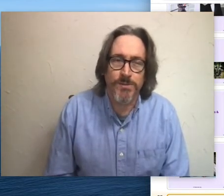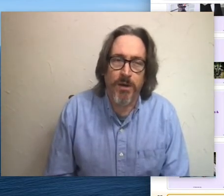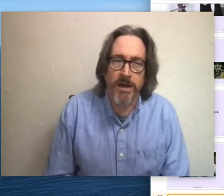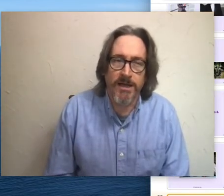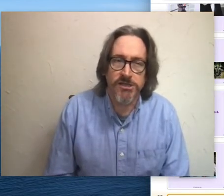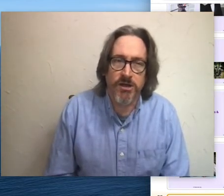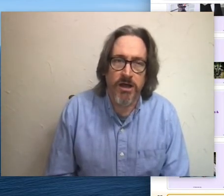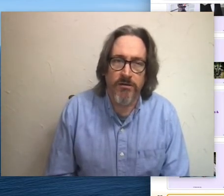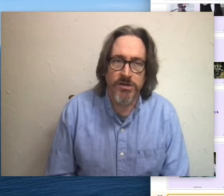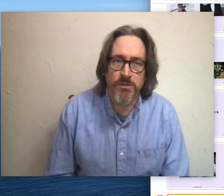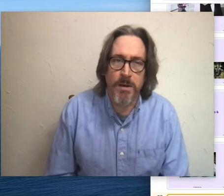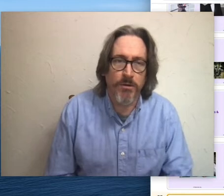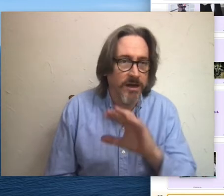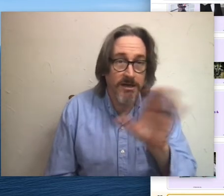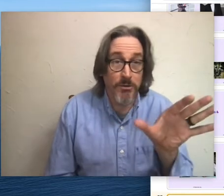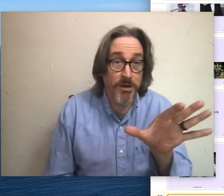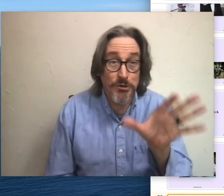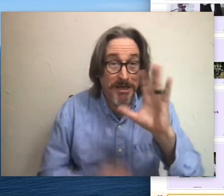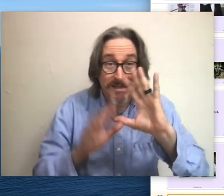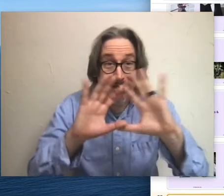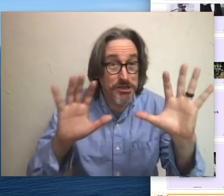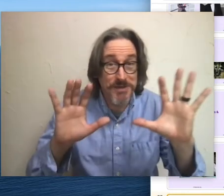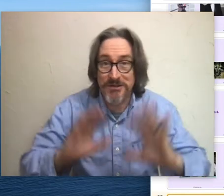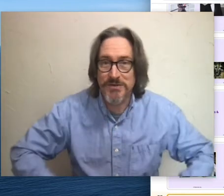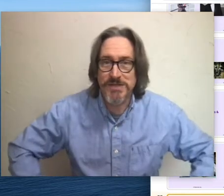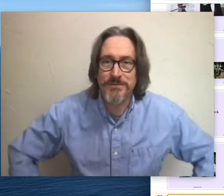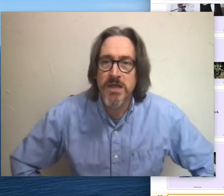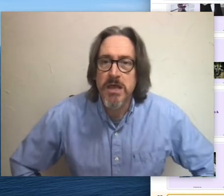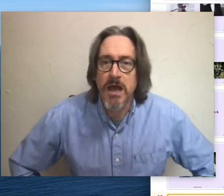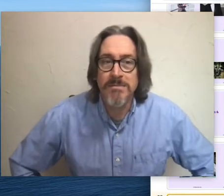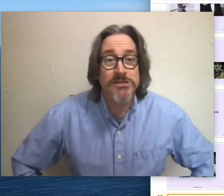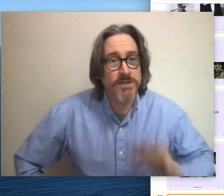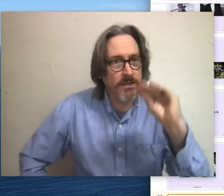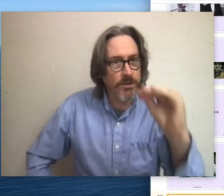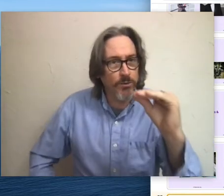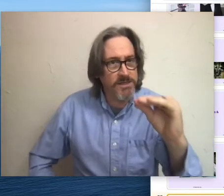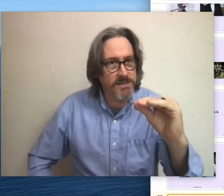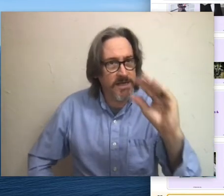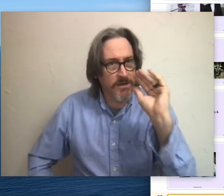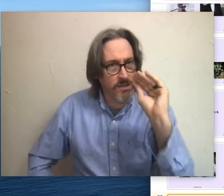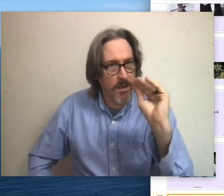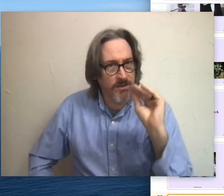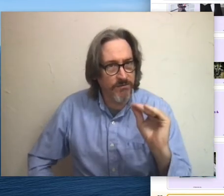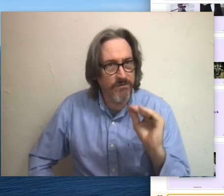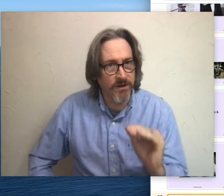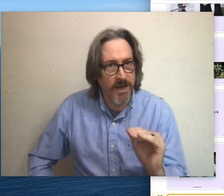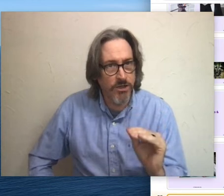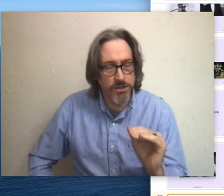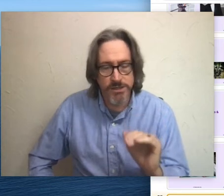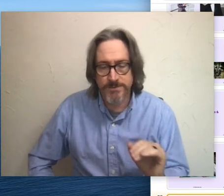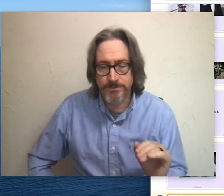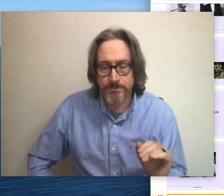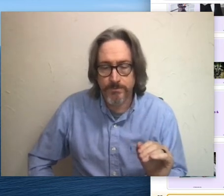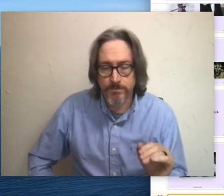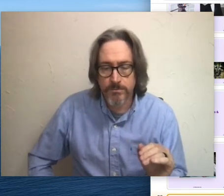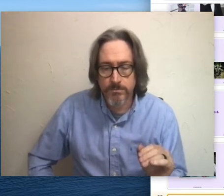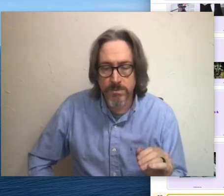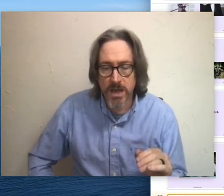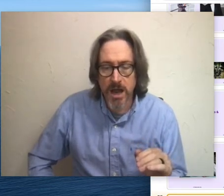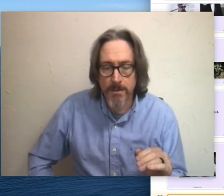There was a pun I just remembered, and I don't want to do that because it'll just be confusing. So take a look at what's the sign. There's a couple different variations.